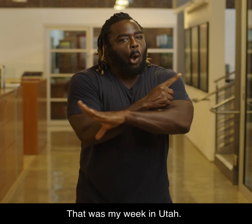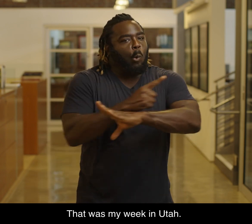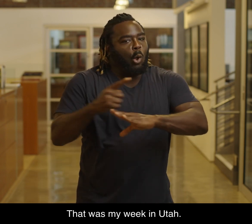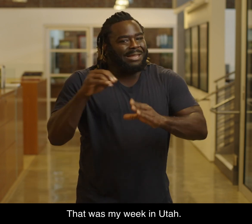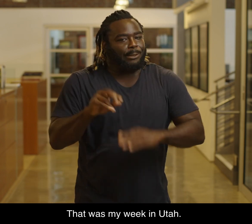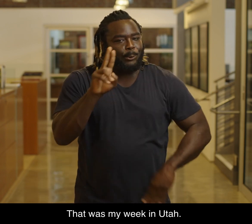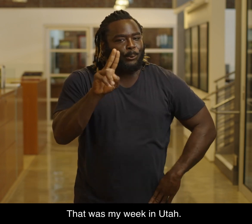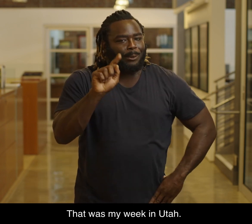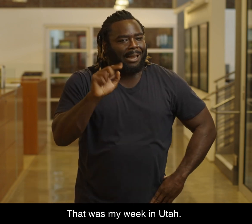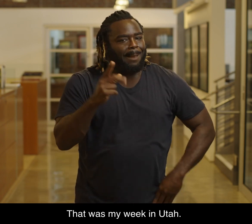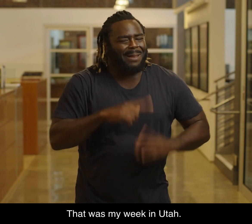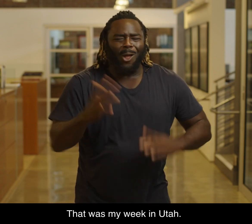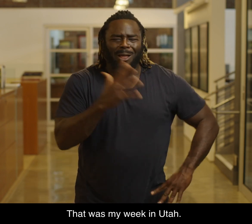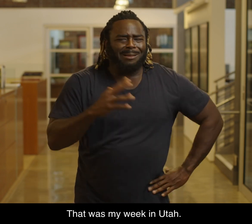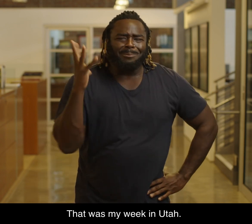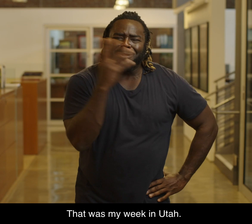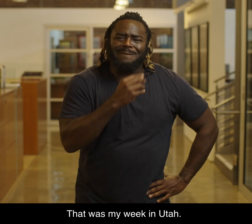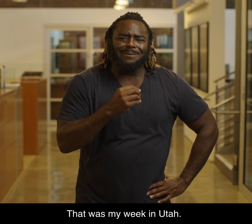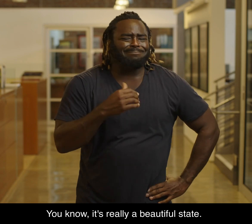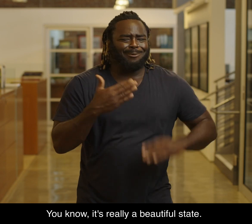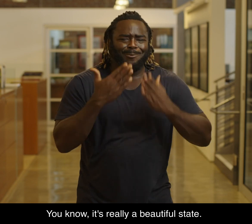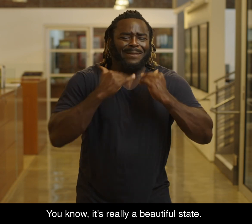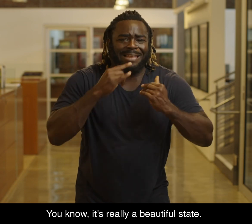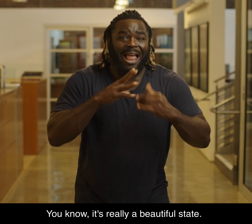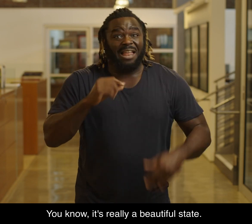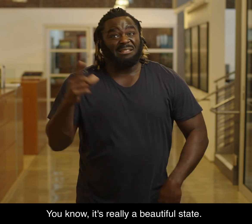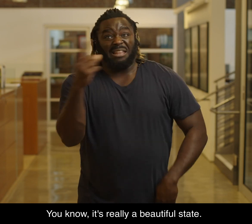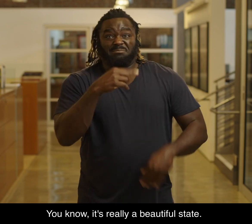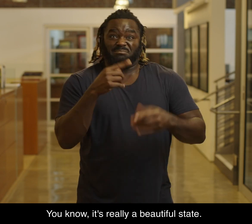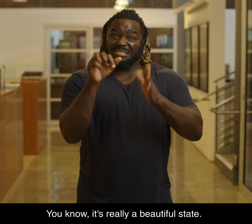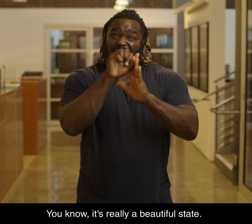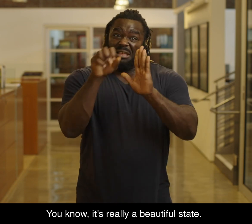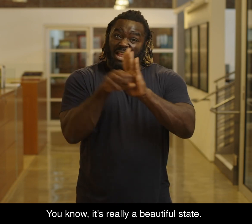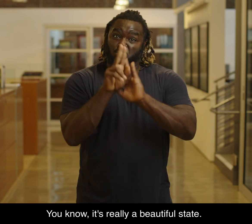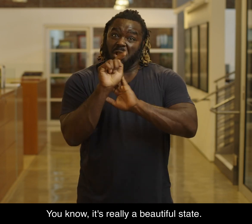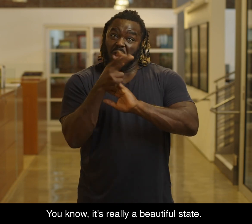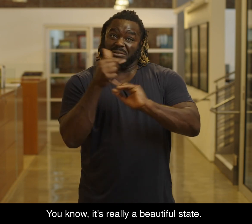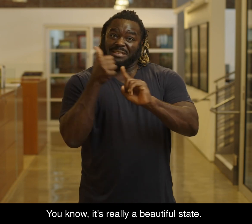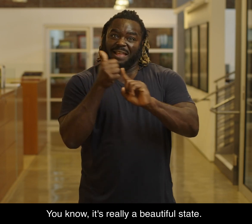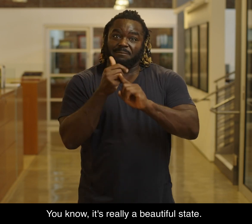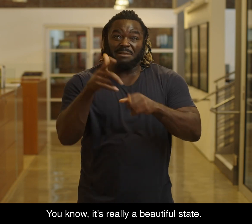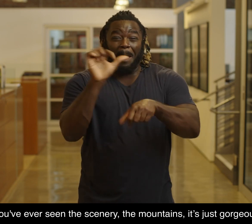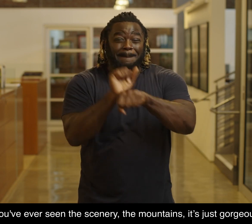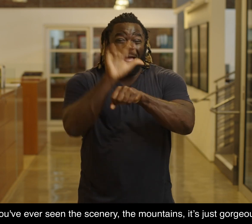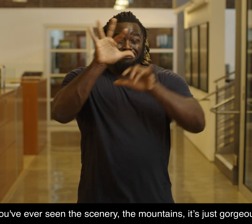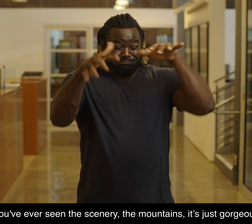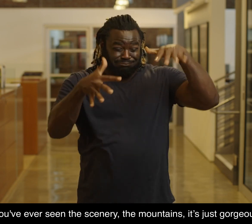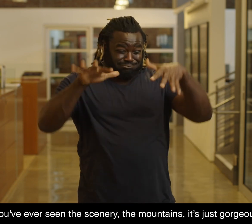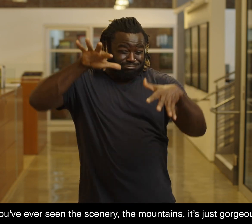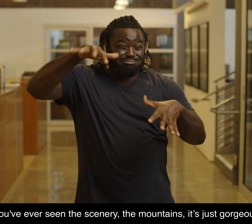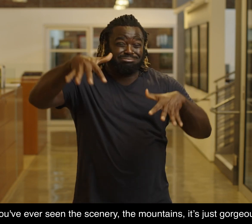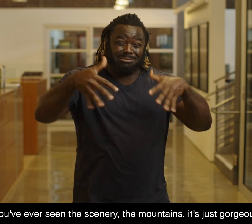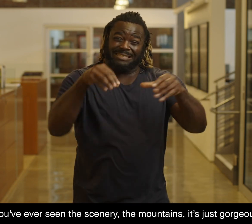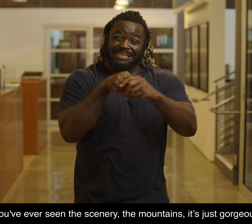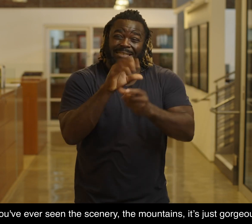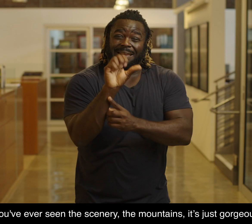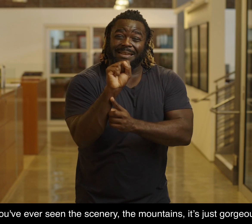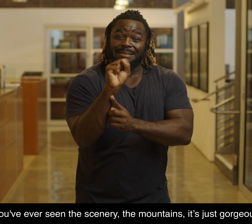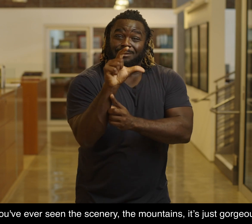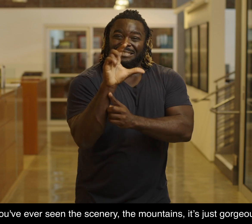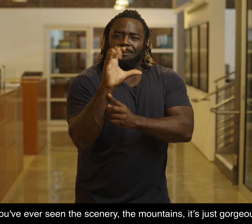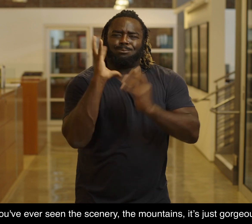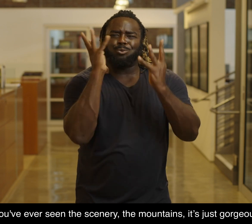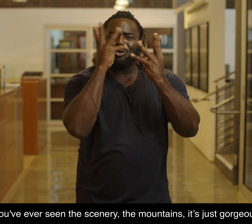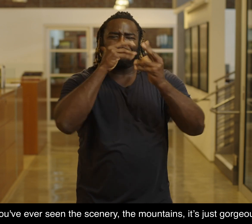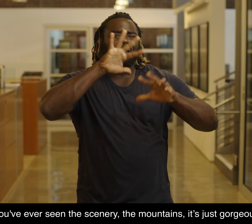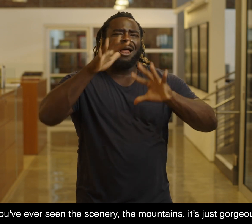That was my week in Utah. You know, it's really a beautiful state. If you've ever seen the